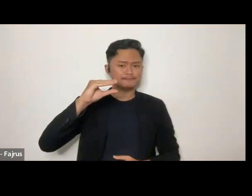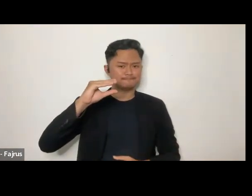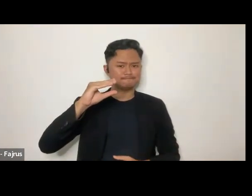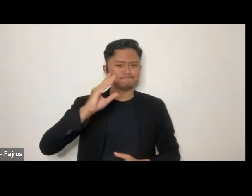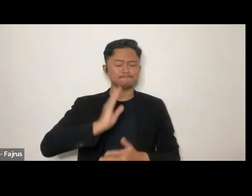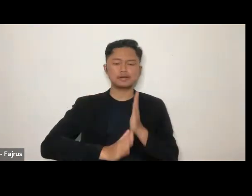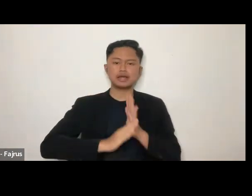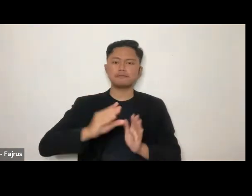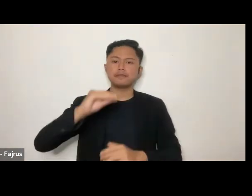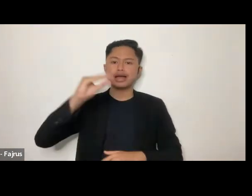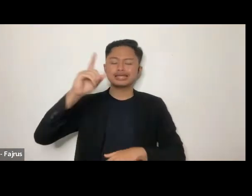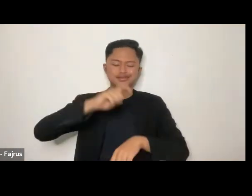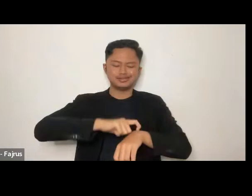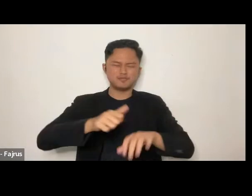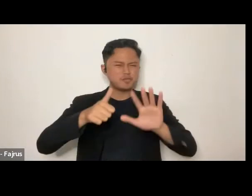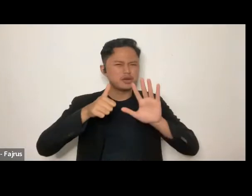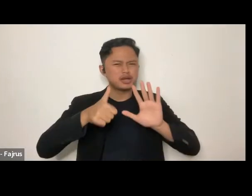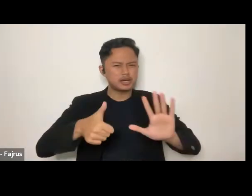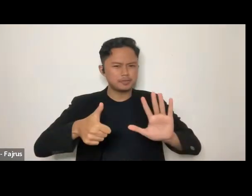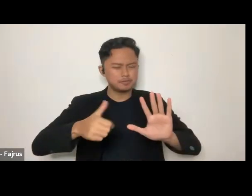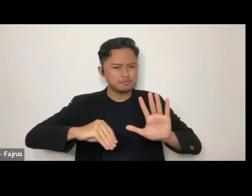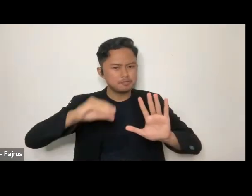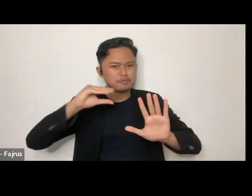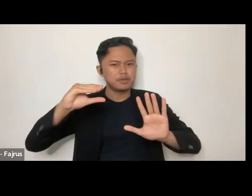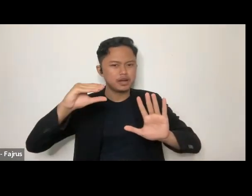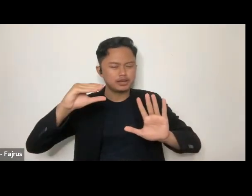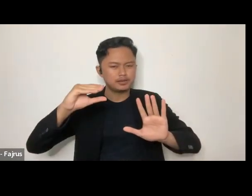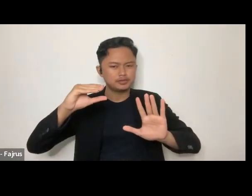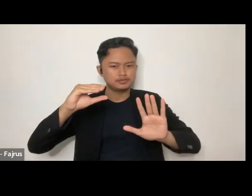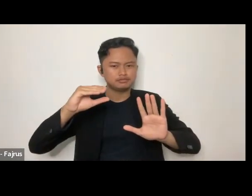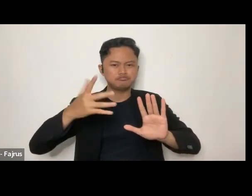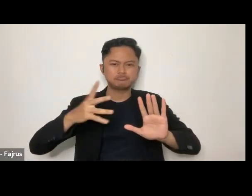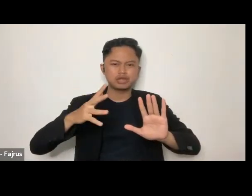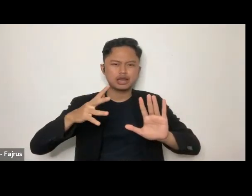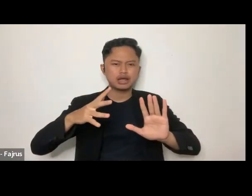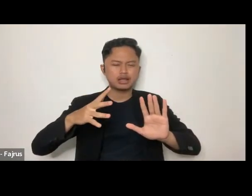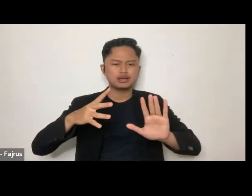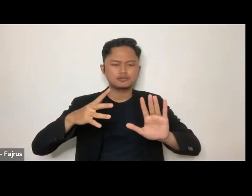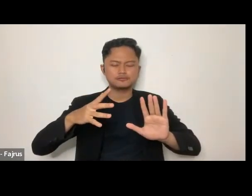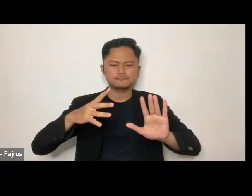at 6 o'clock, sometimes these